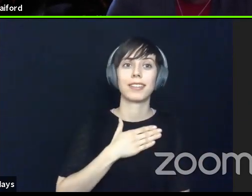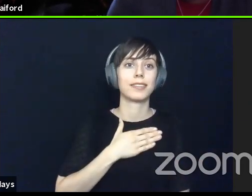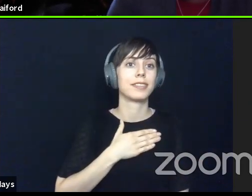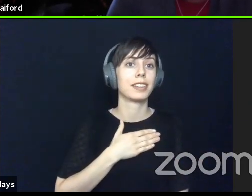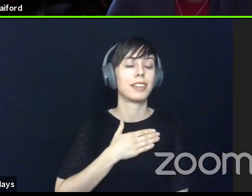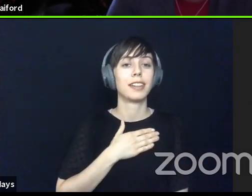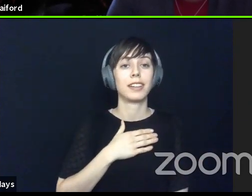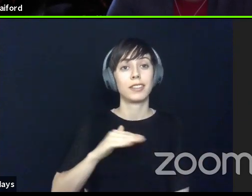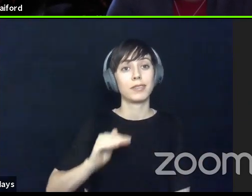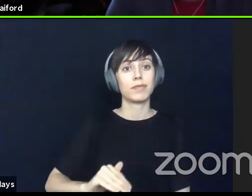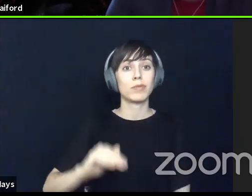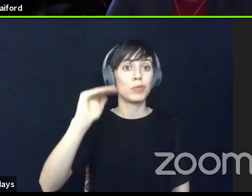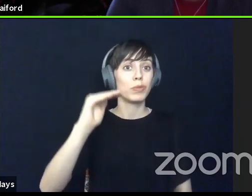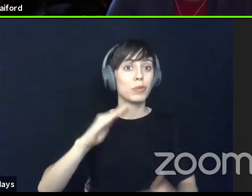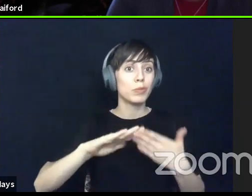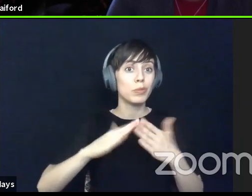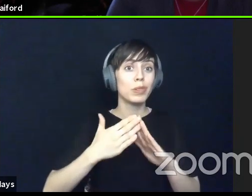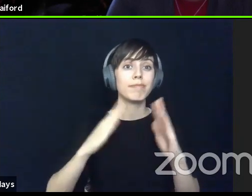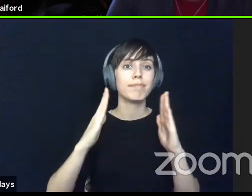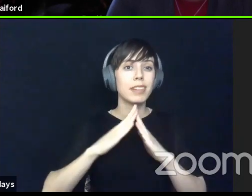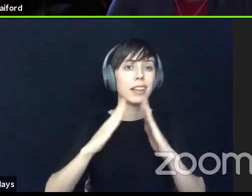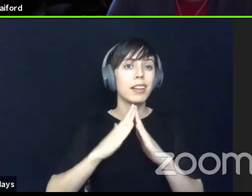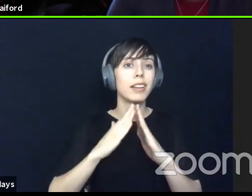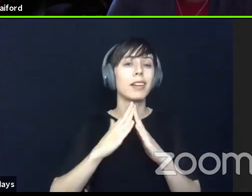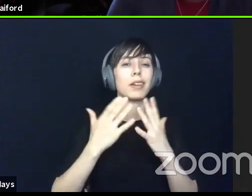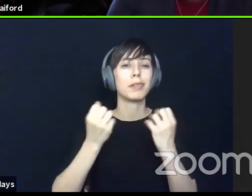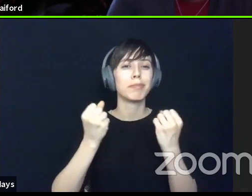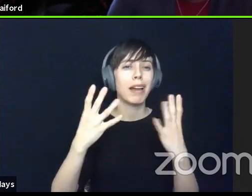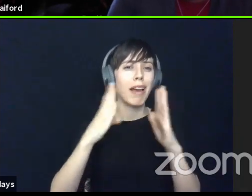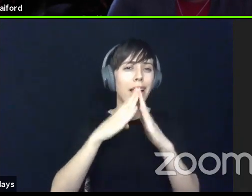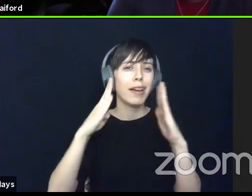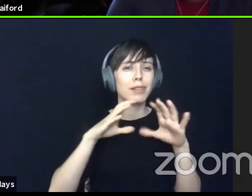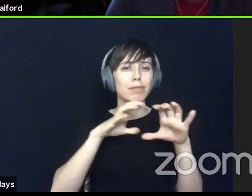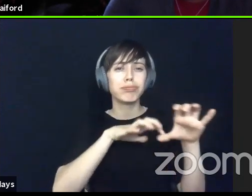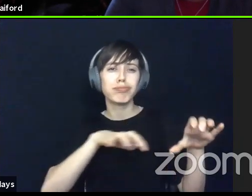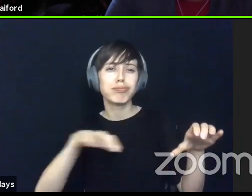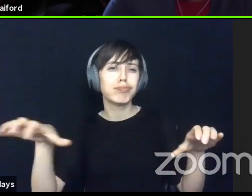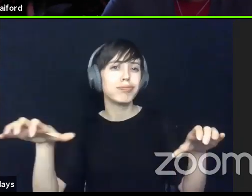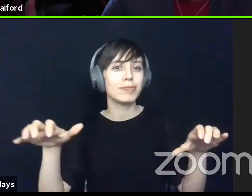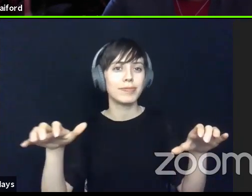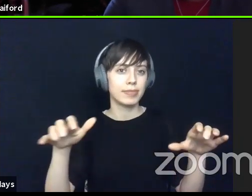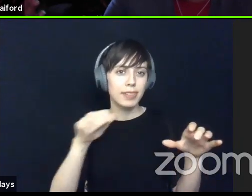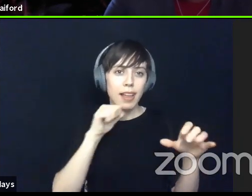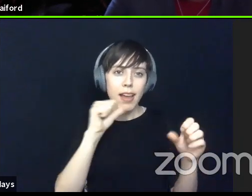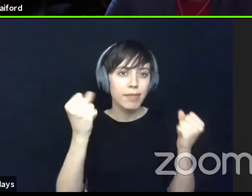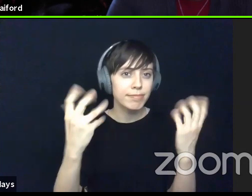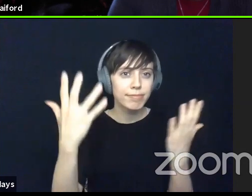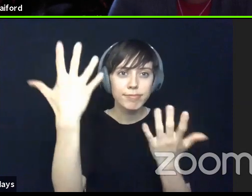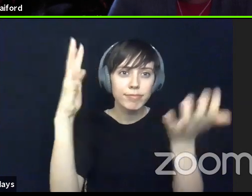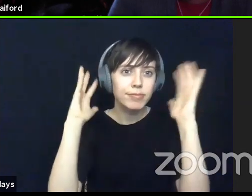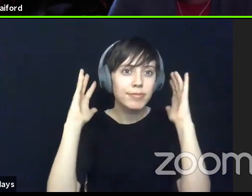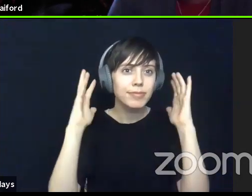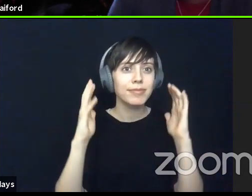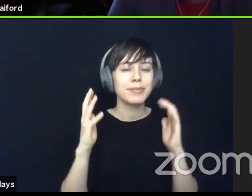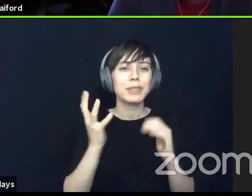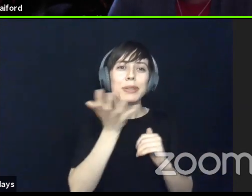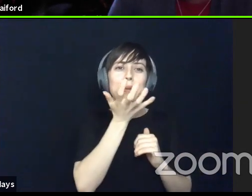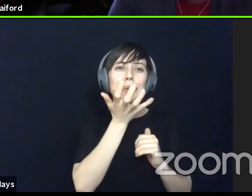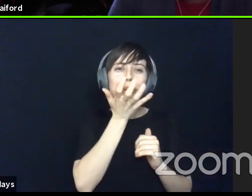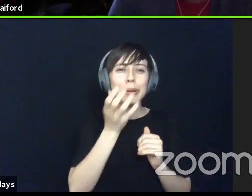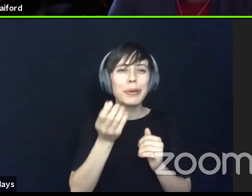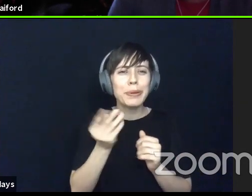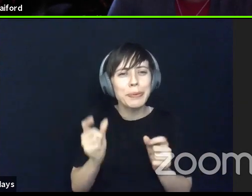you're living in like a city or urban area, there's not a lot of grass, there's not a lot of trees in the spaces that accommodate